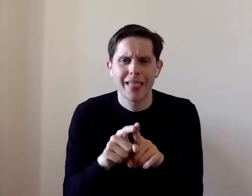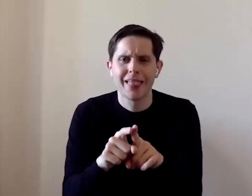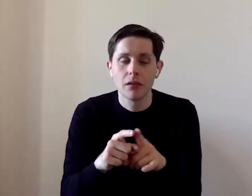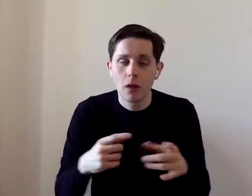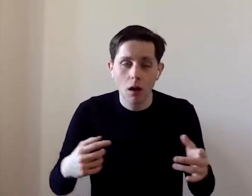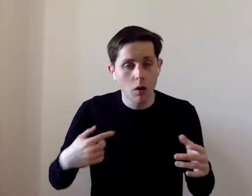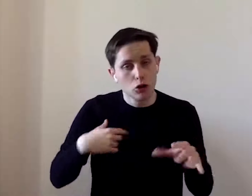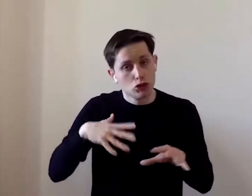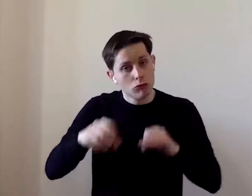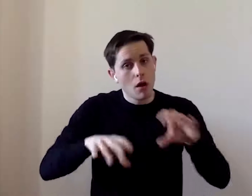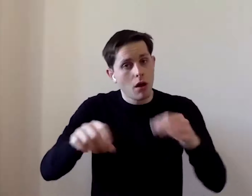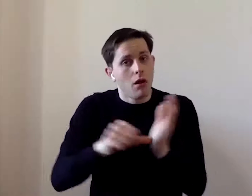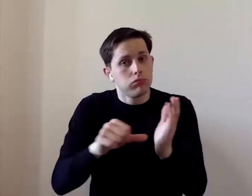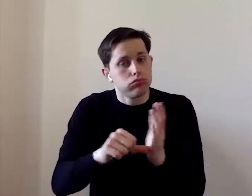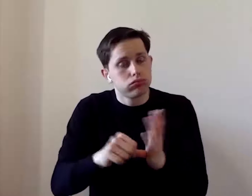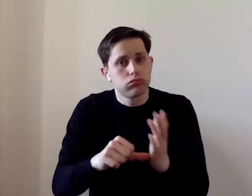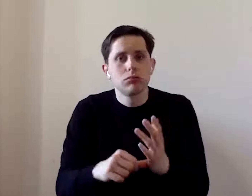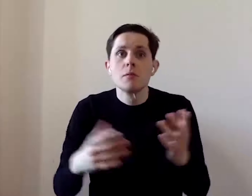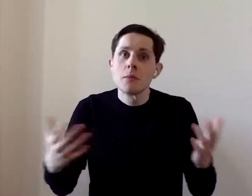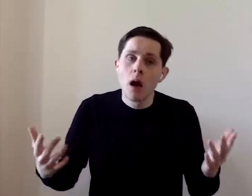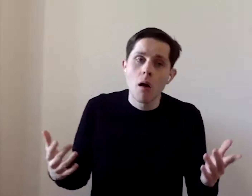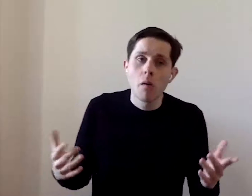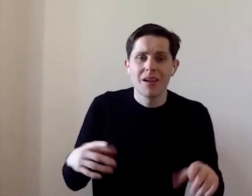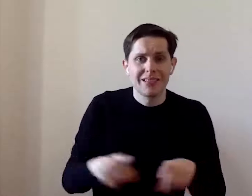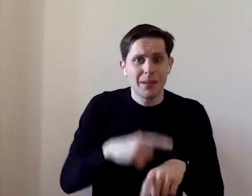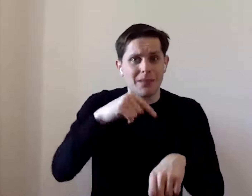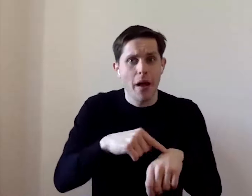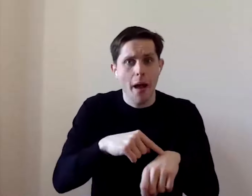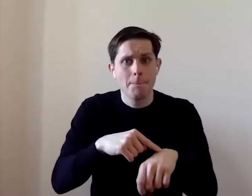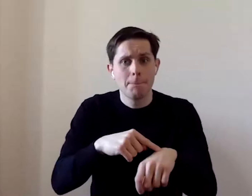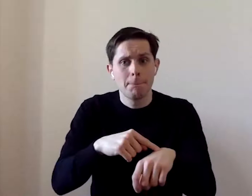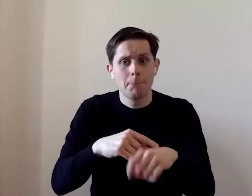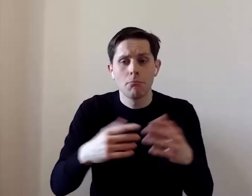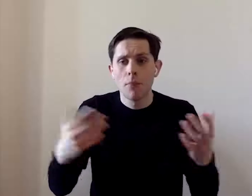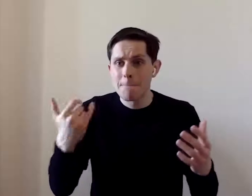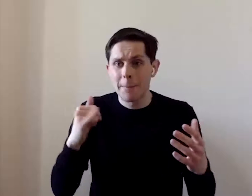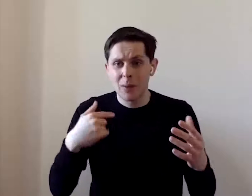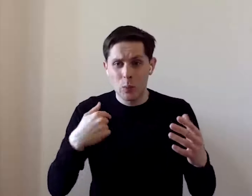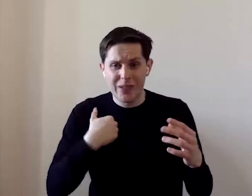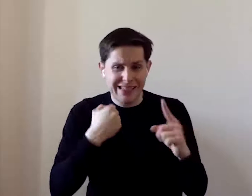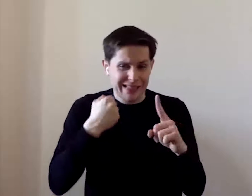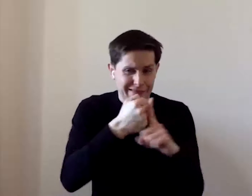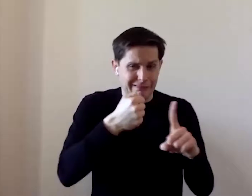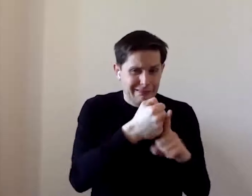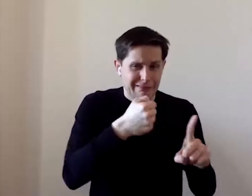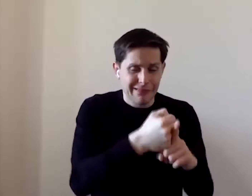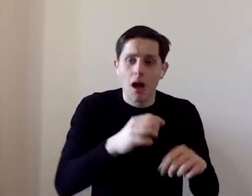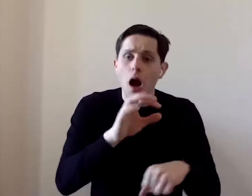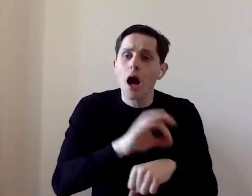entire project that has so much depth to it. So yeah, I've definitely found that as an issue for me, but I also think it's, if